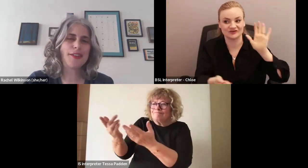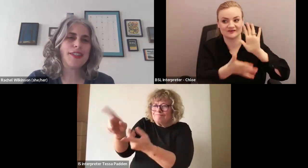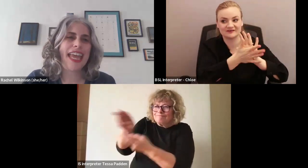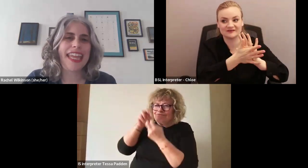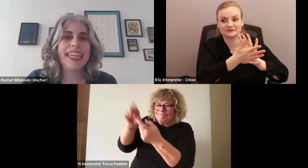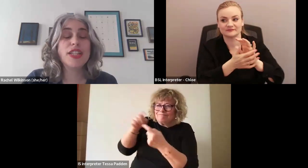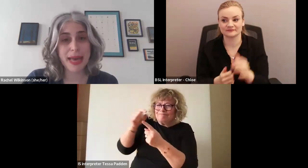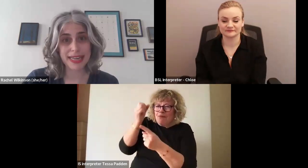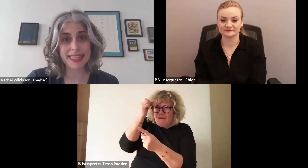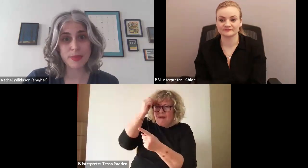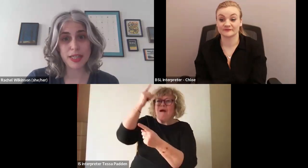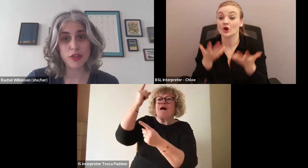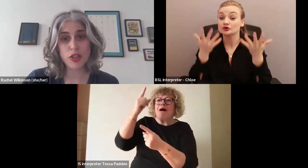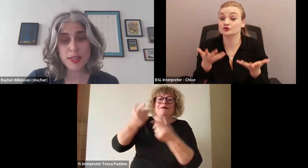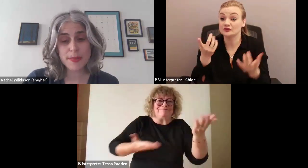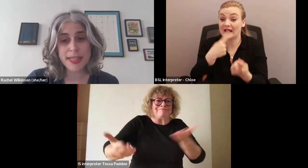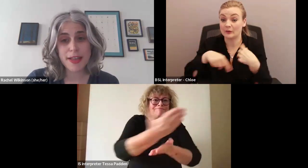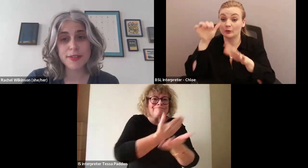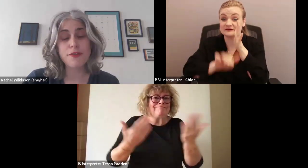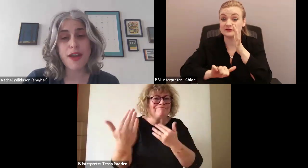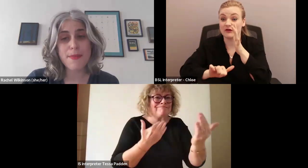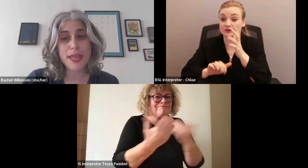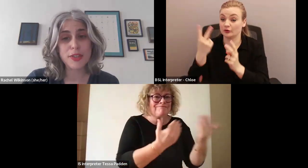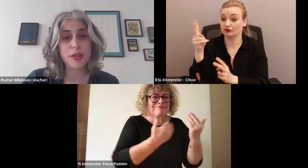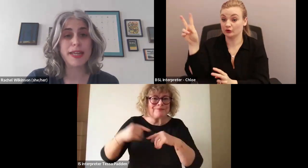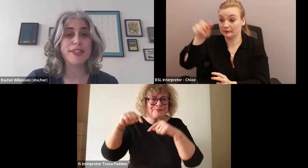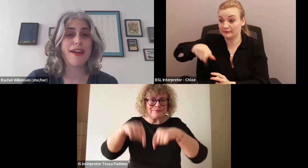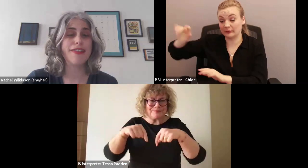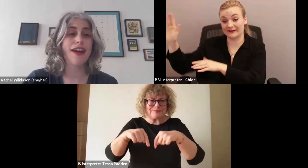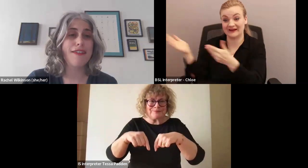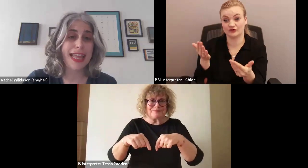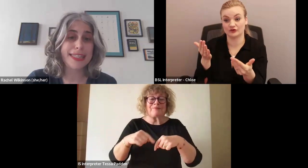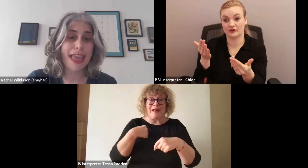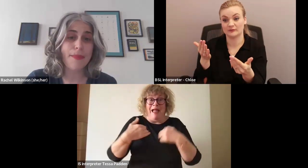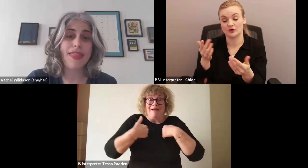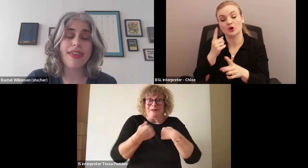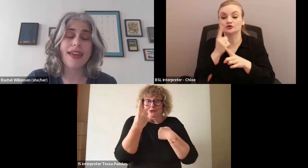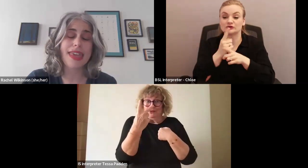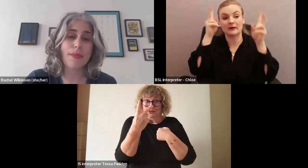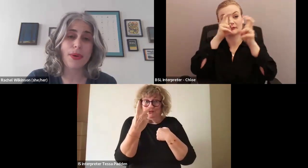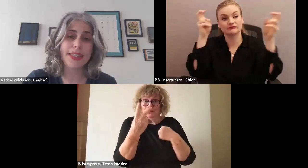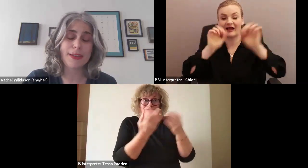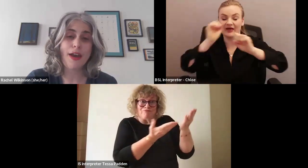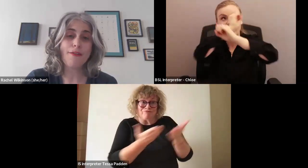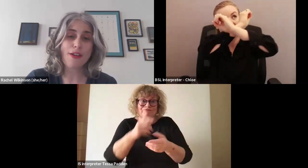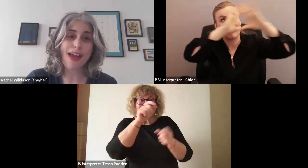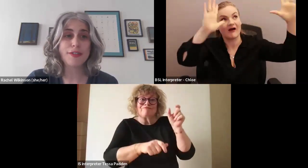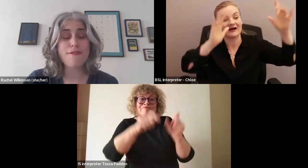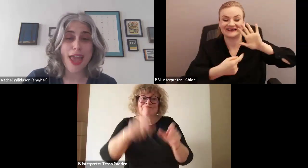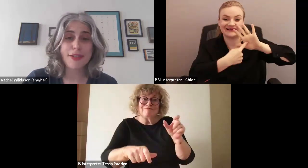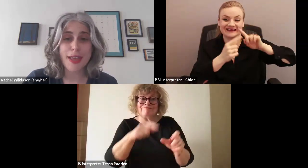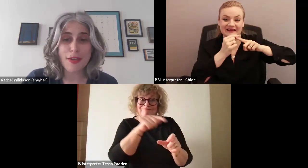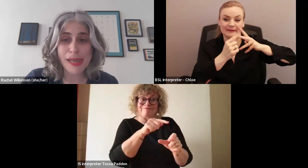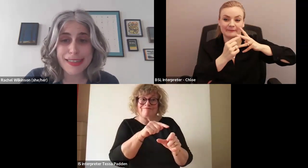To start off today, each panelist will introduce themselves and frame the issue by sharing the current landscape and their key points for